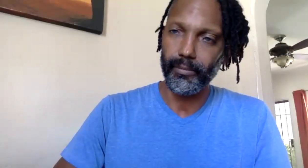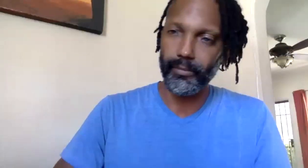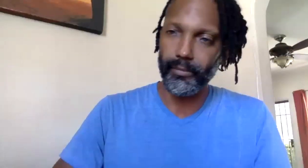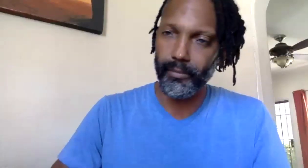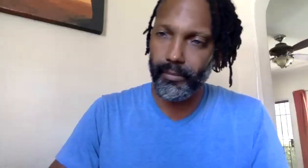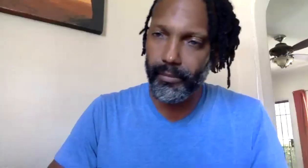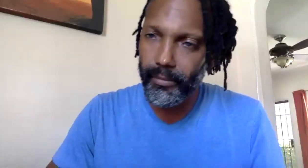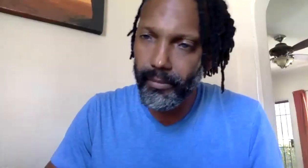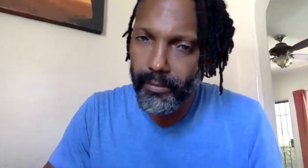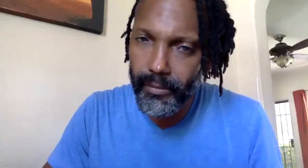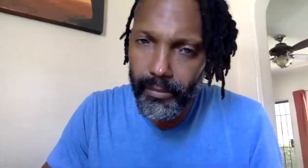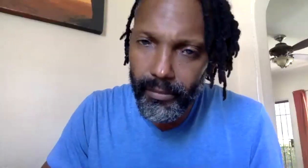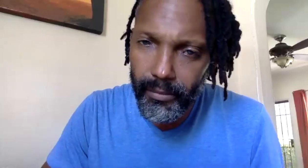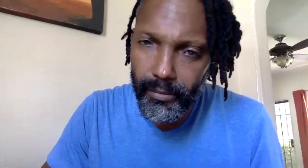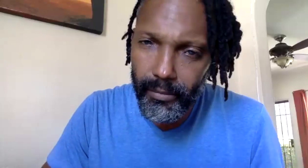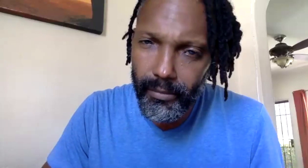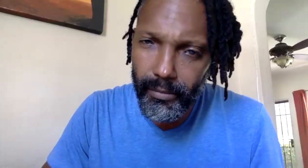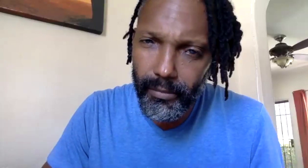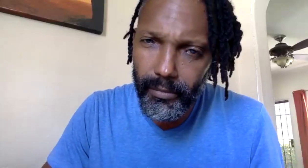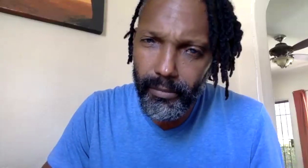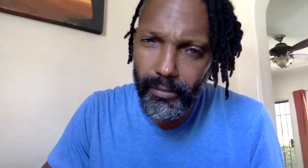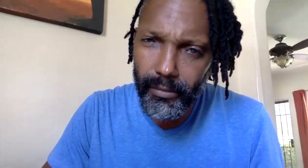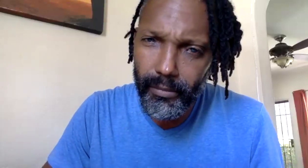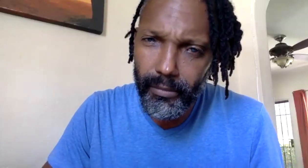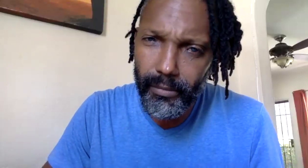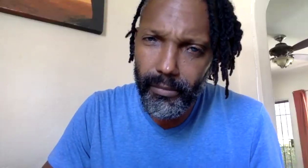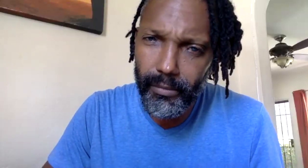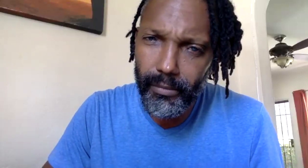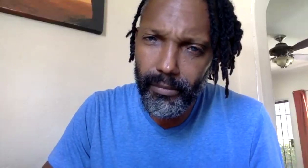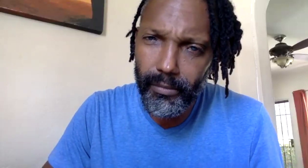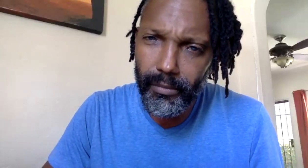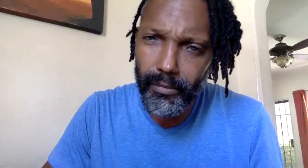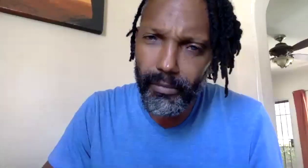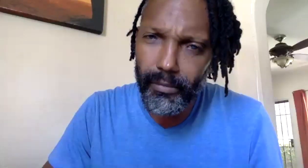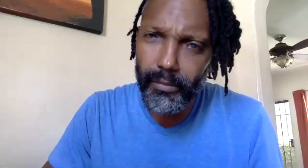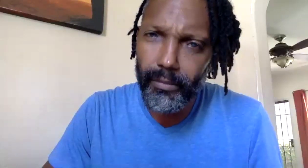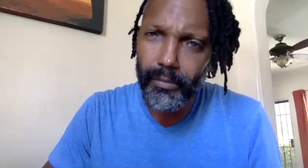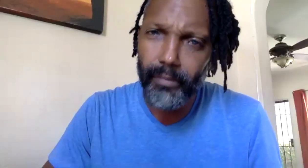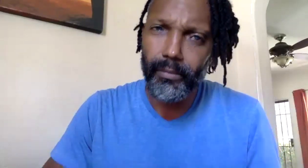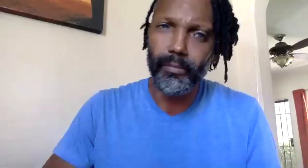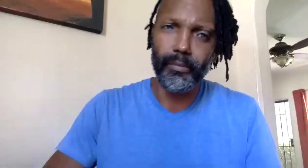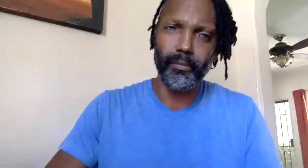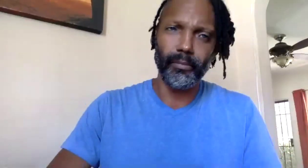Okay. Thank you so much. Someone is willing to type in the chat. Thank you so much. I appreciate you volunteering.